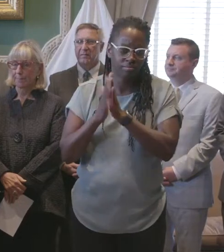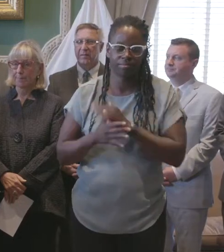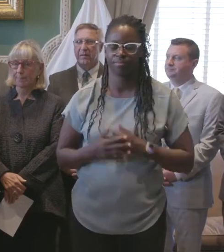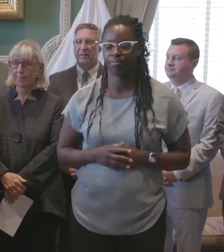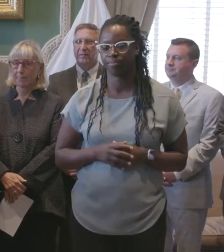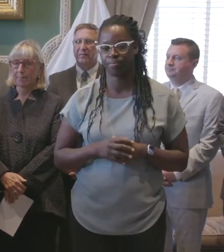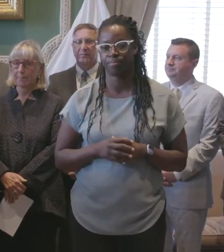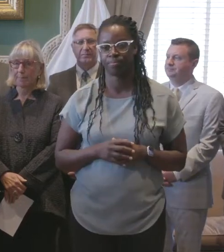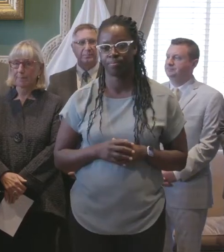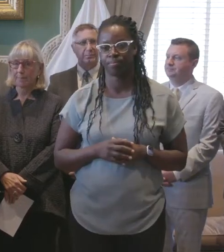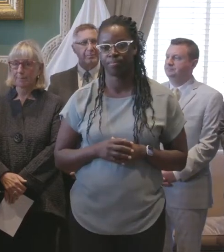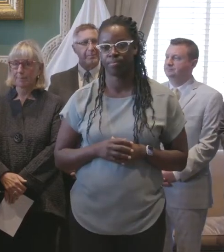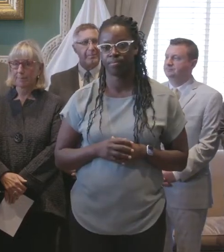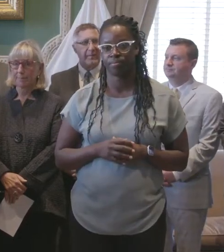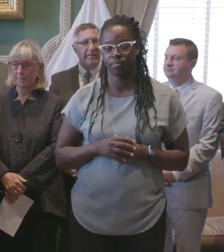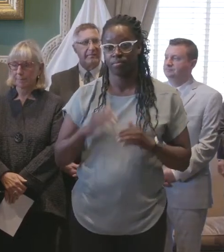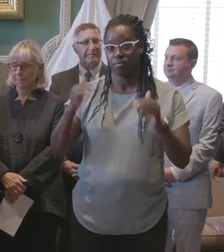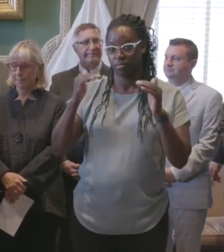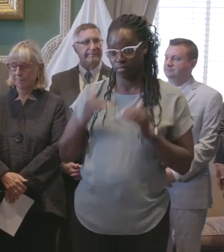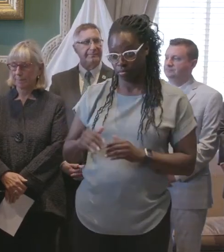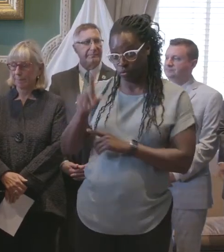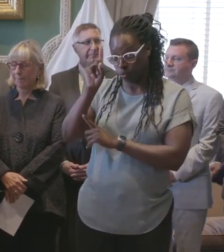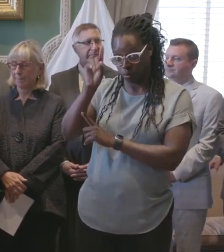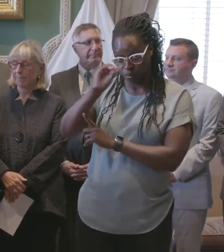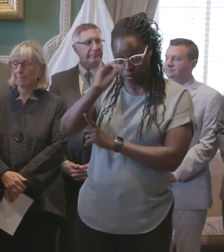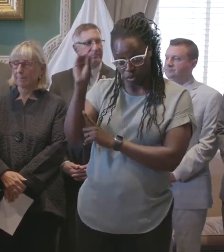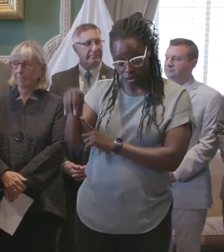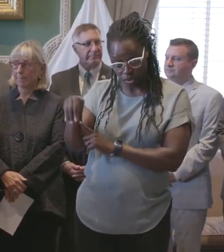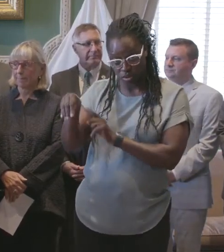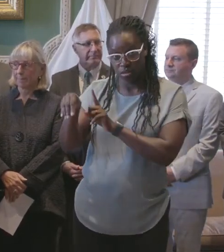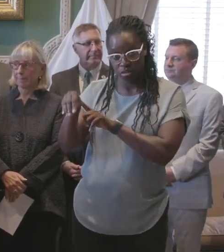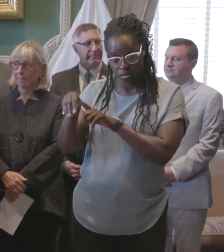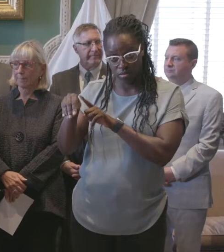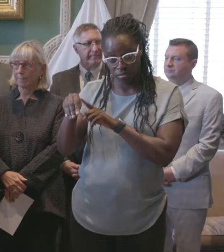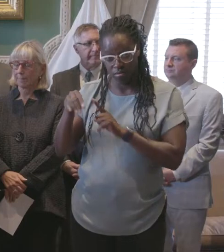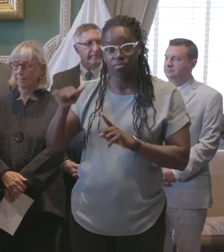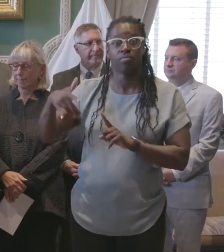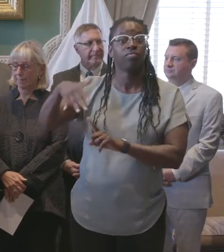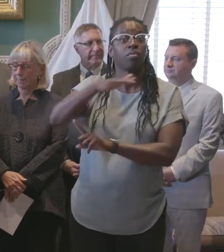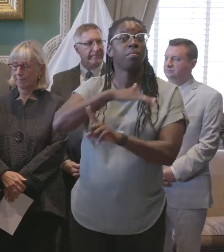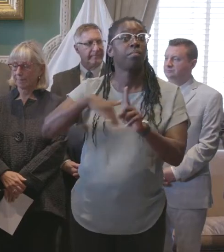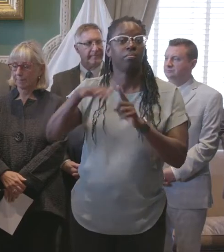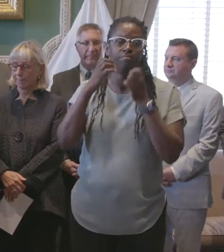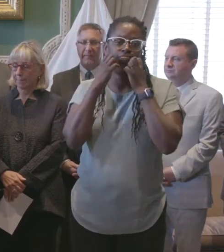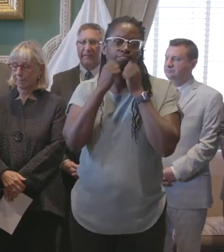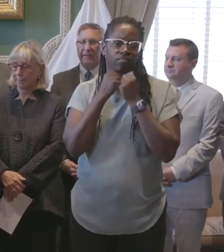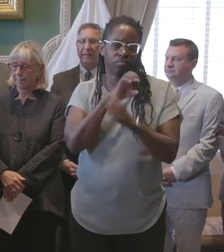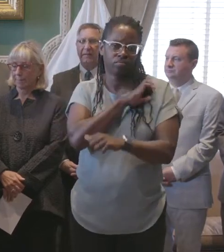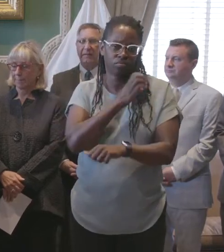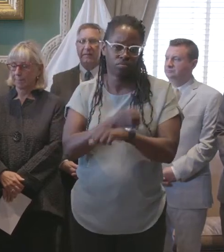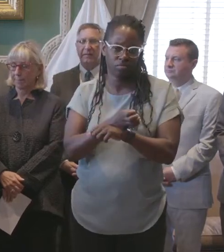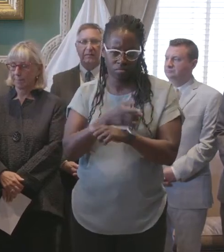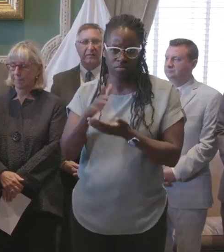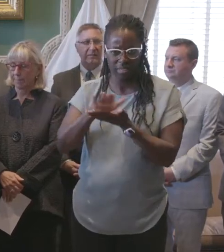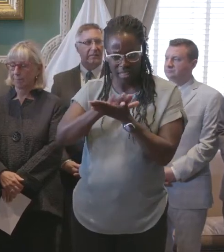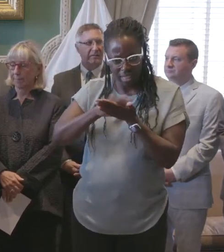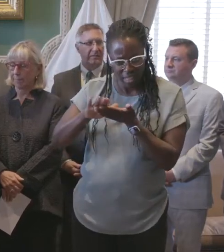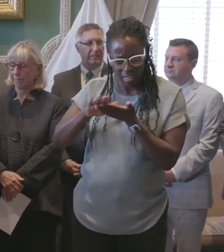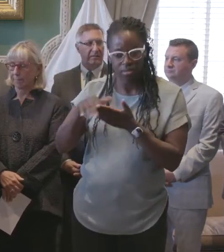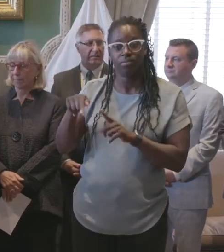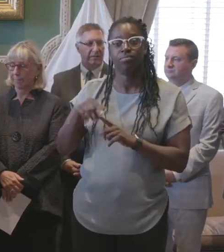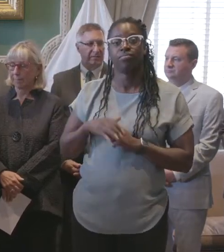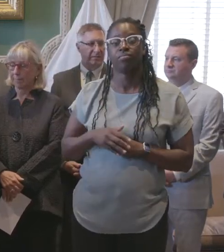and environment. This funding will advance our climate goals and our leadership on clean energy and community